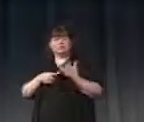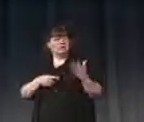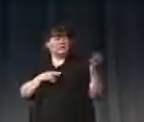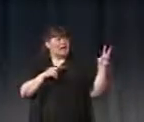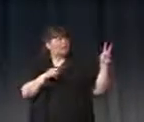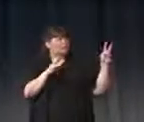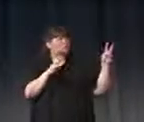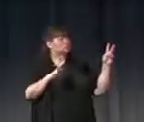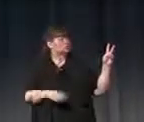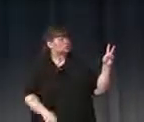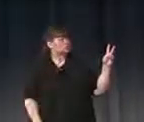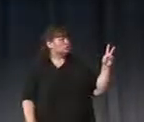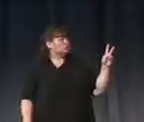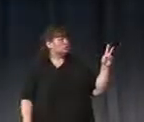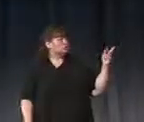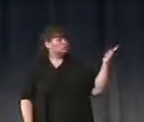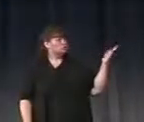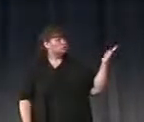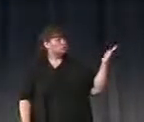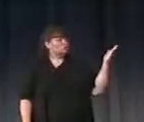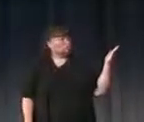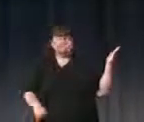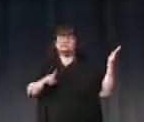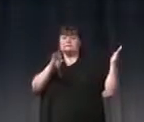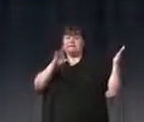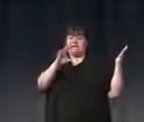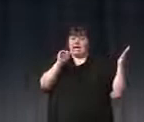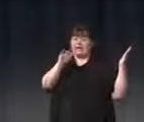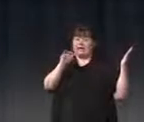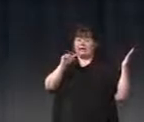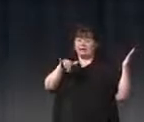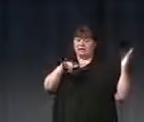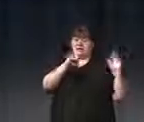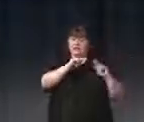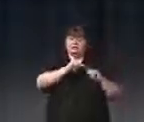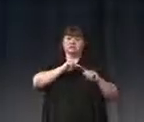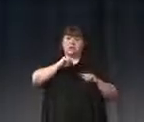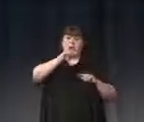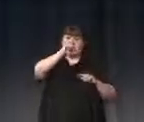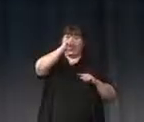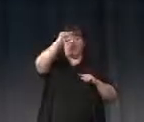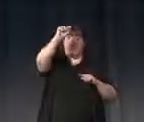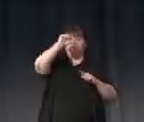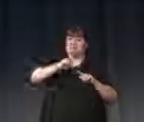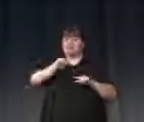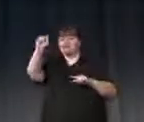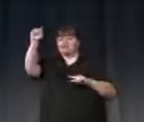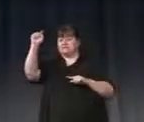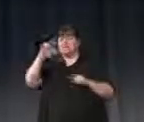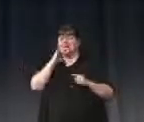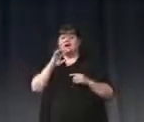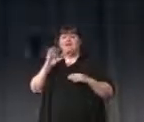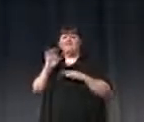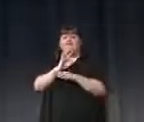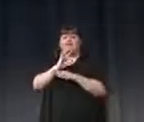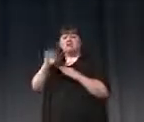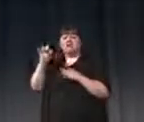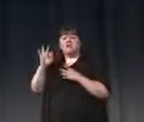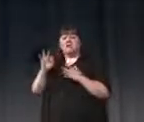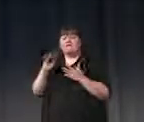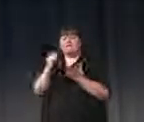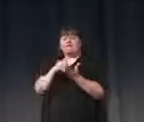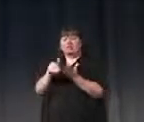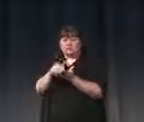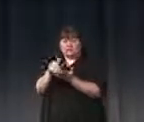particular graph here. We have a plot of the decay rate going from slow over here to fast over here as a function of frequency. And then the point